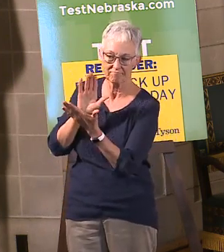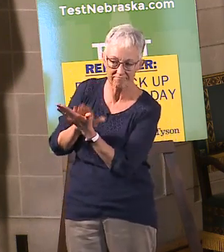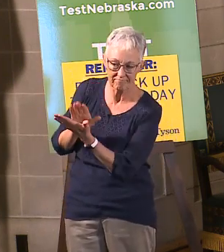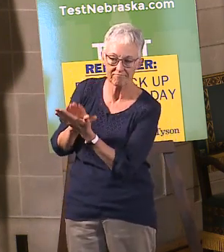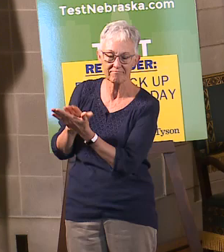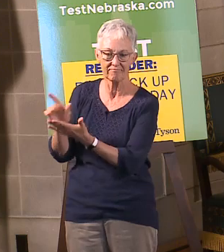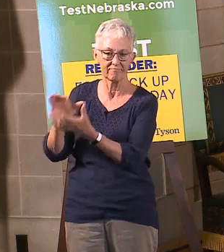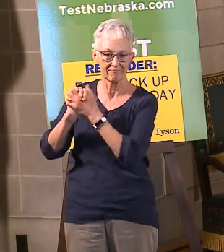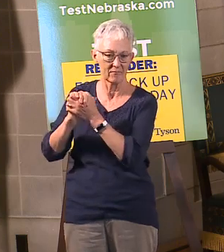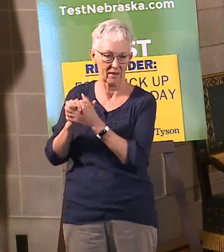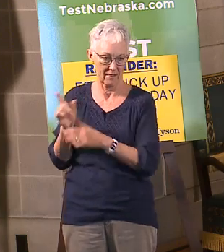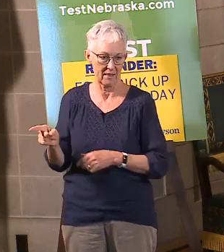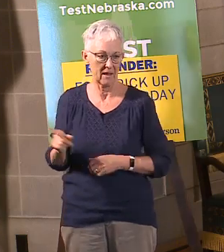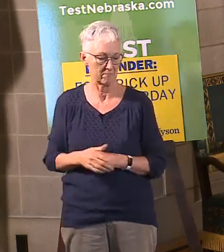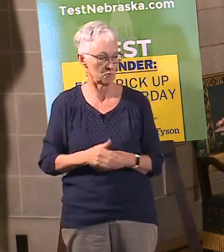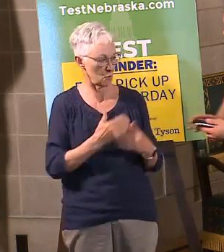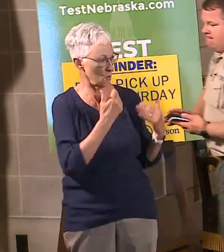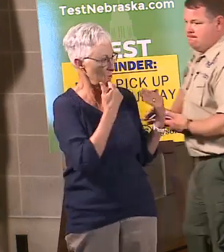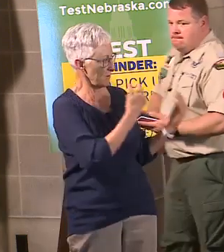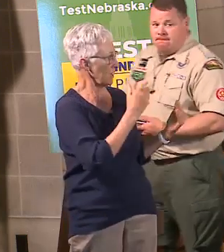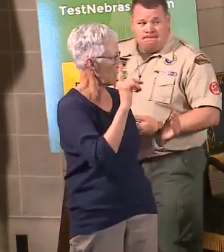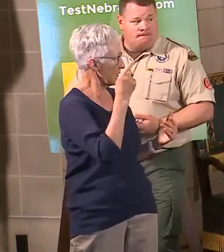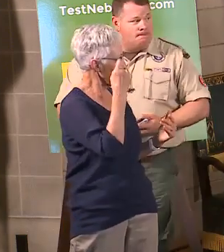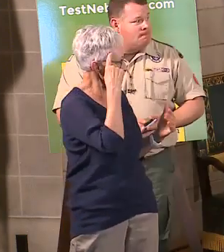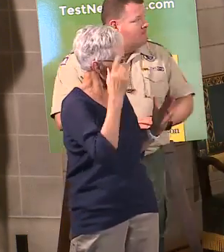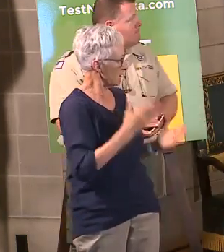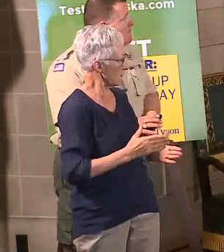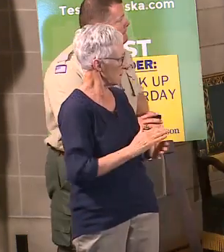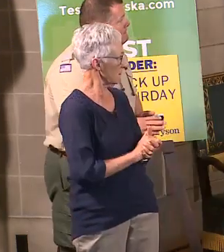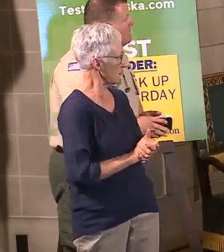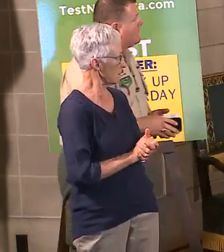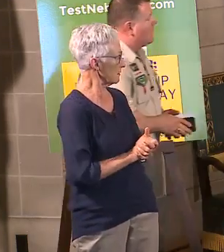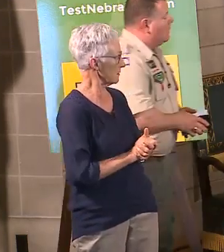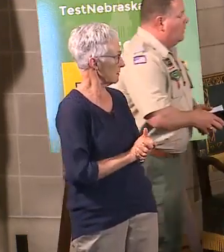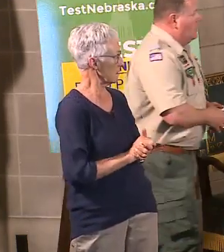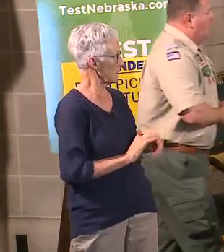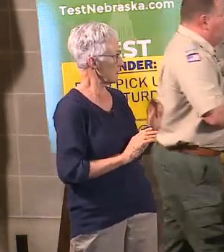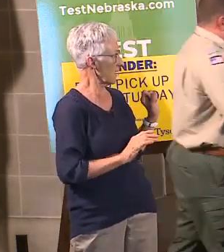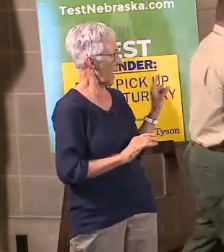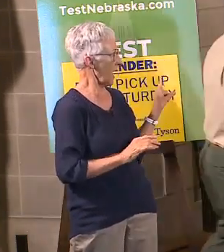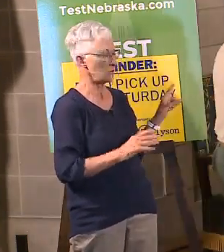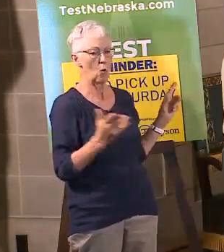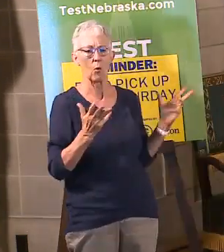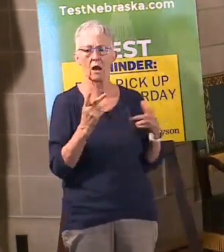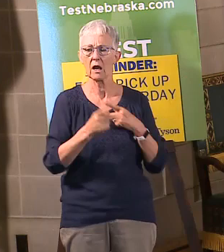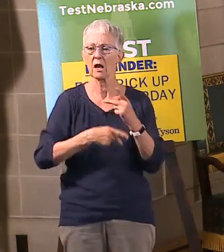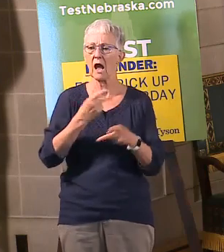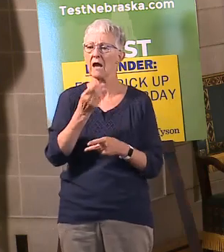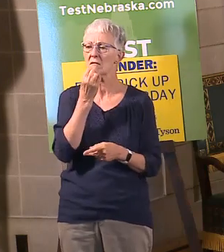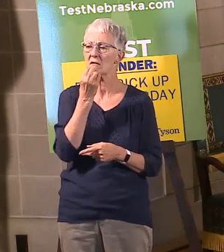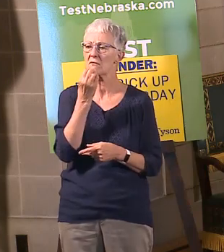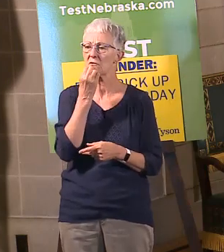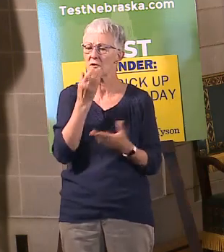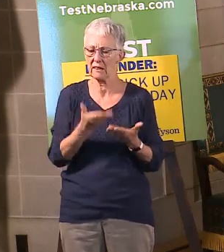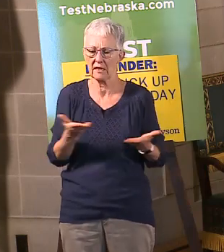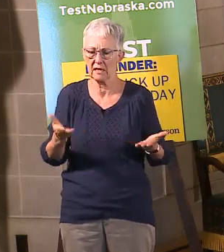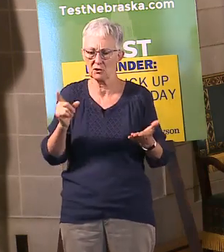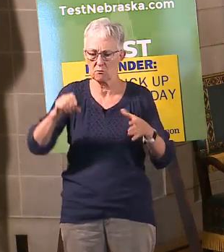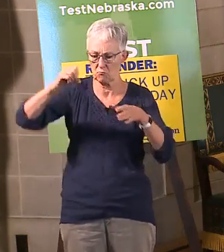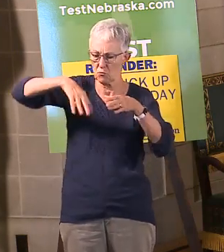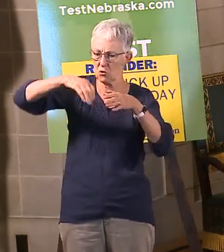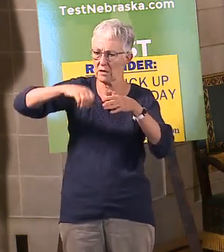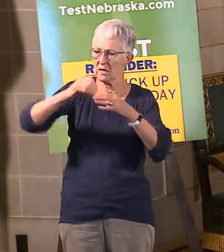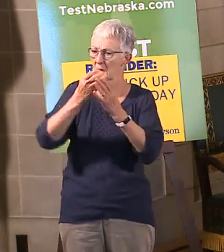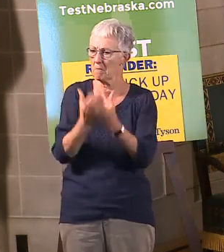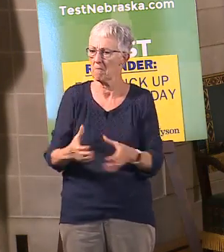having us here, Governor. Chris, did you want to just say a little bit about what sorts of food items, if people just wanted to put them out tomorrow, what they should be putting out? Sure. So